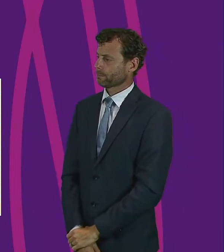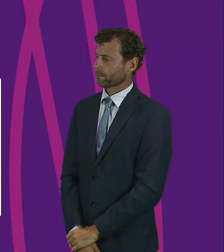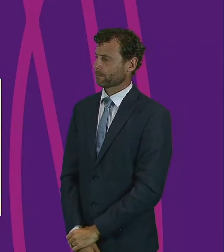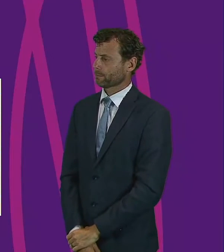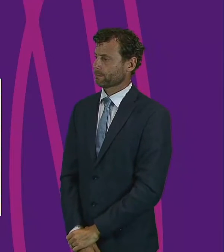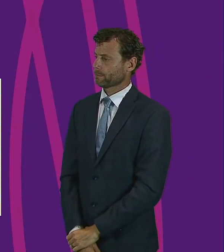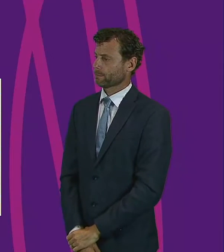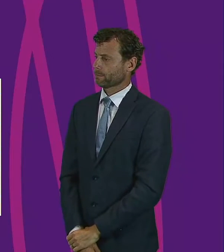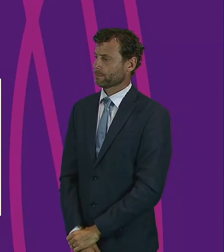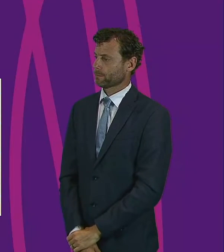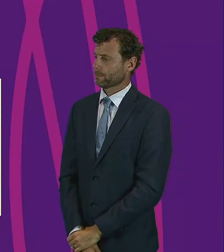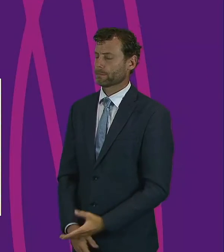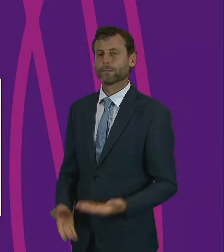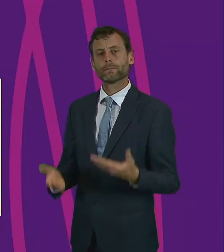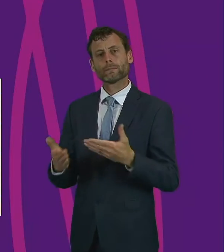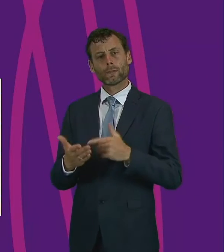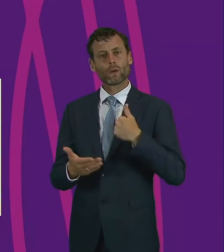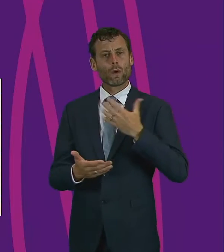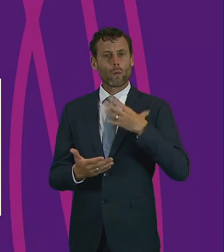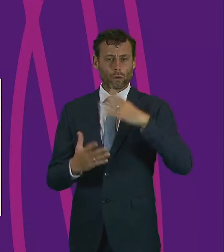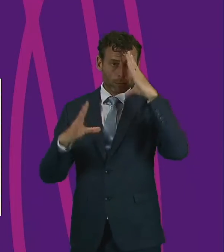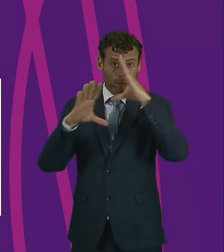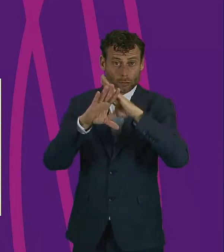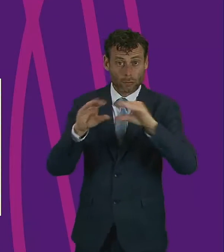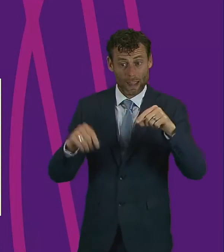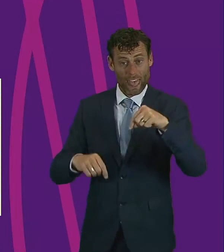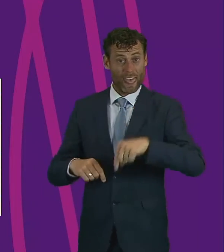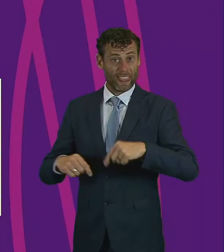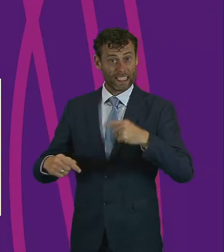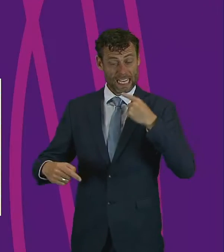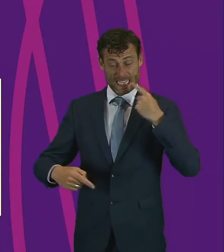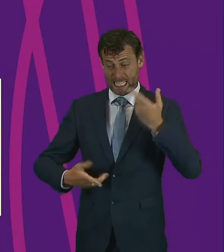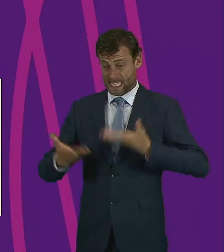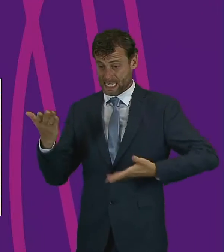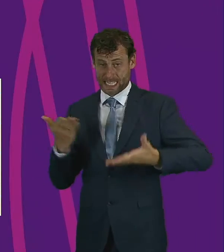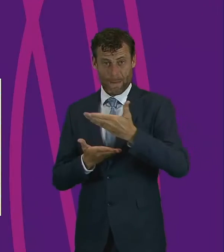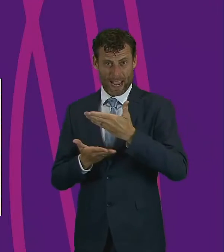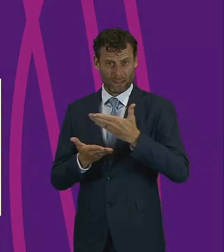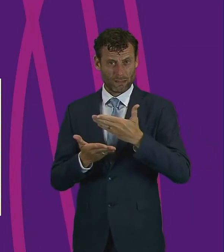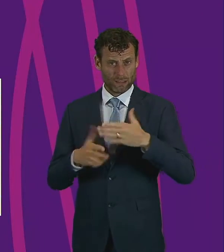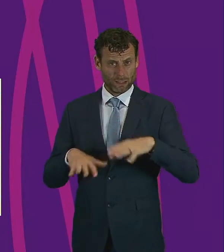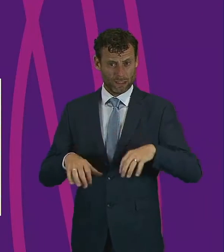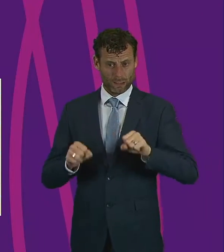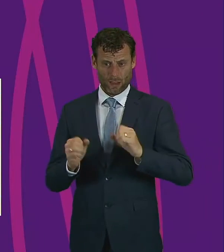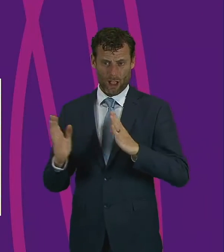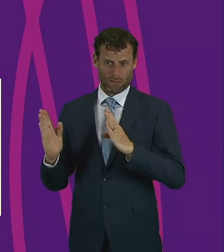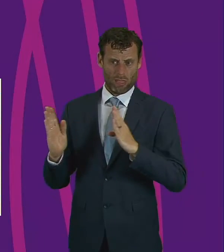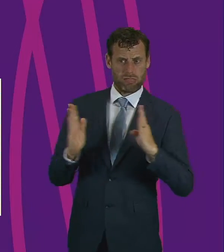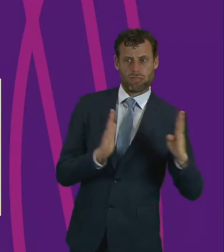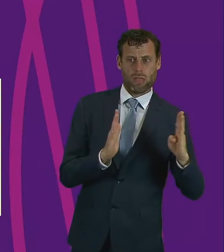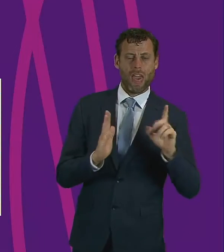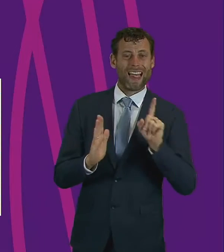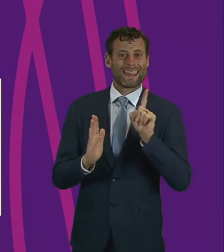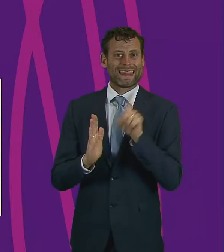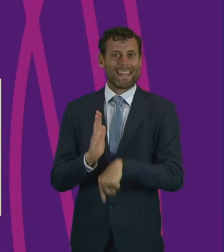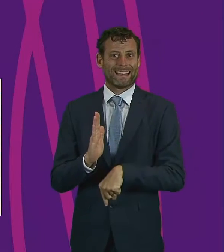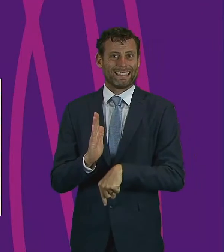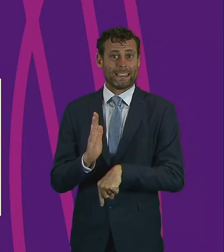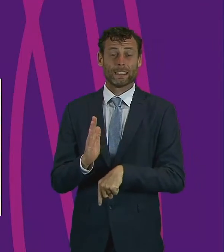can I also say to all members that we're very late in starting this debate, and unless we are very,